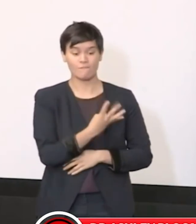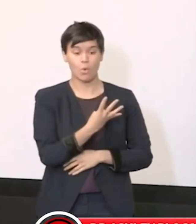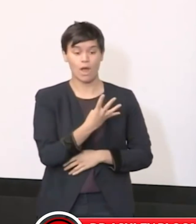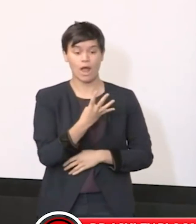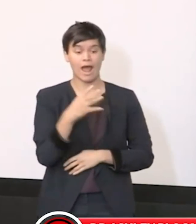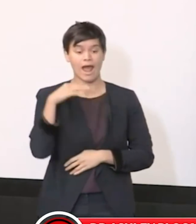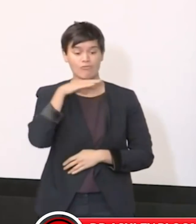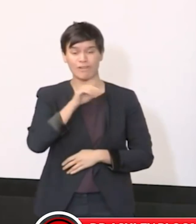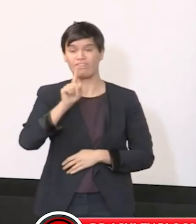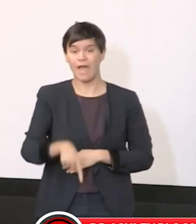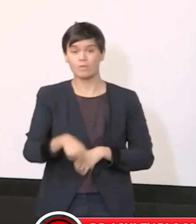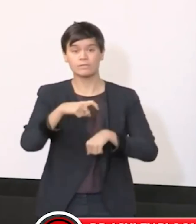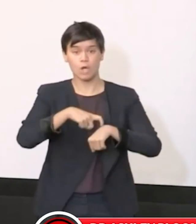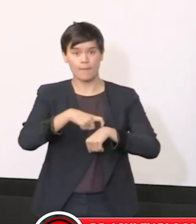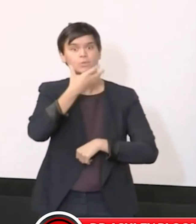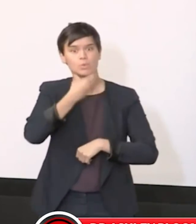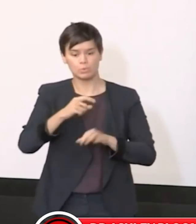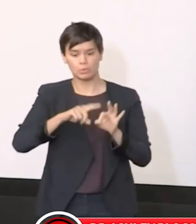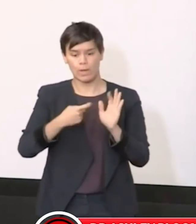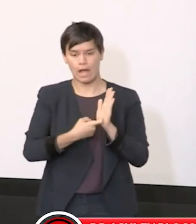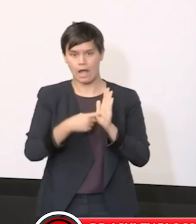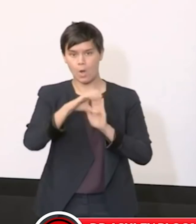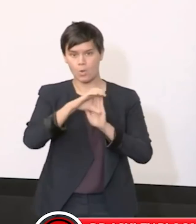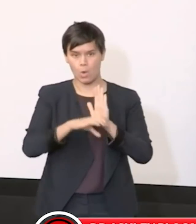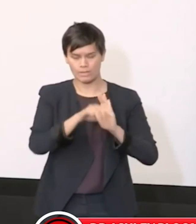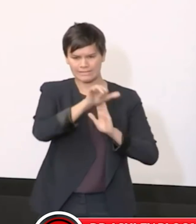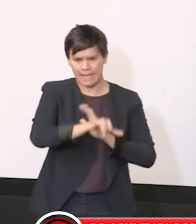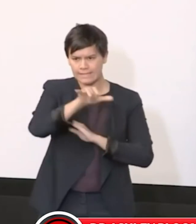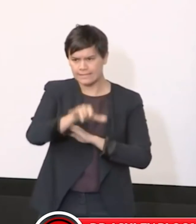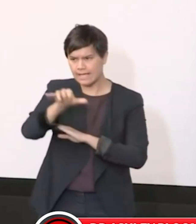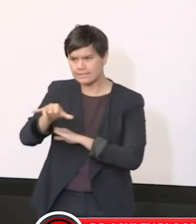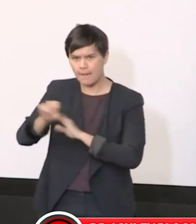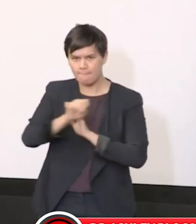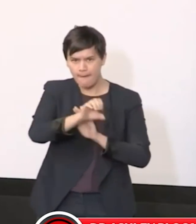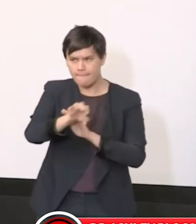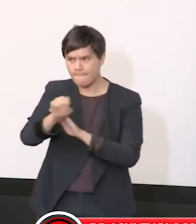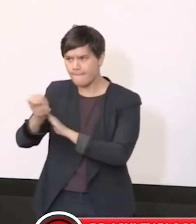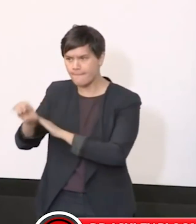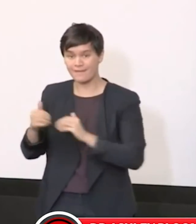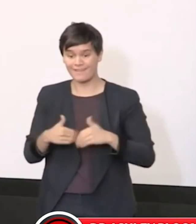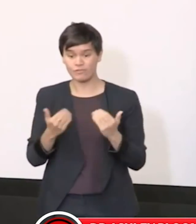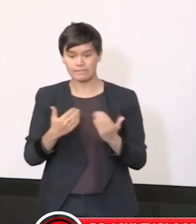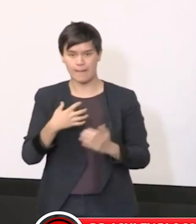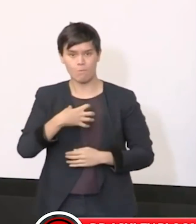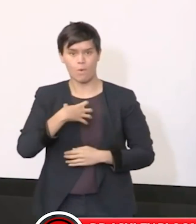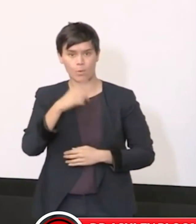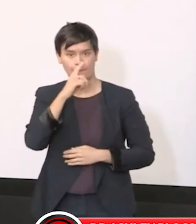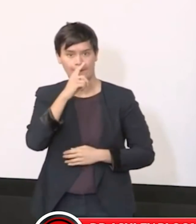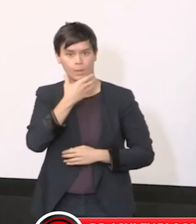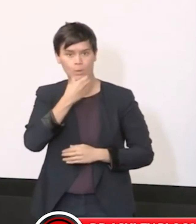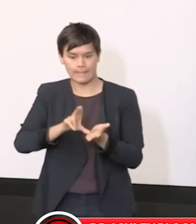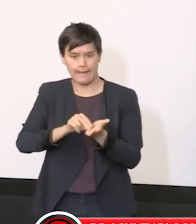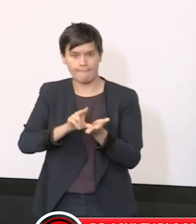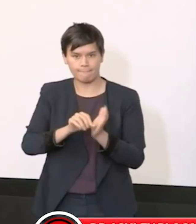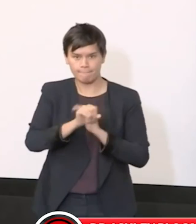times. And scans are being done each day, and that continues to increase, which I'm very pleased about. And just on